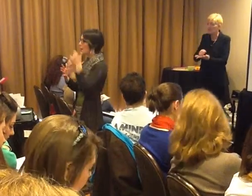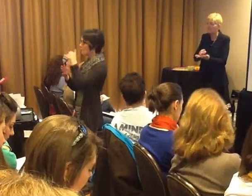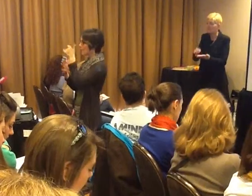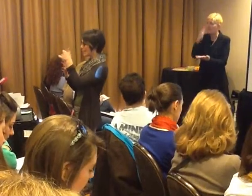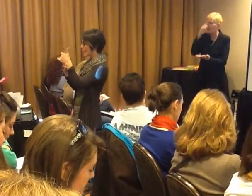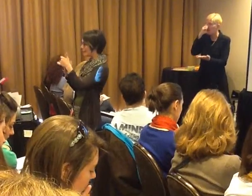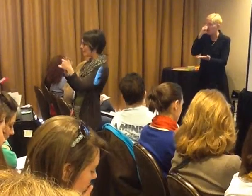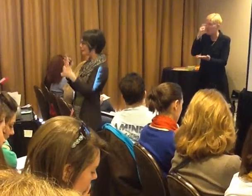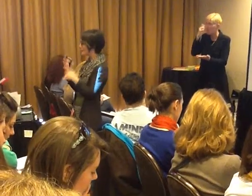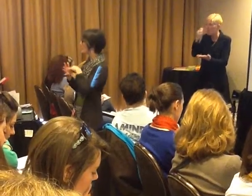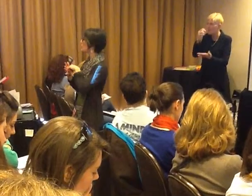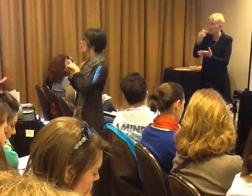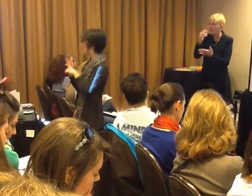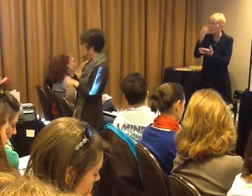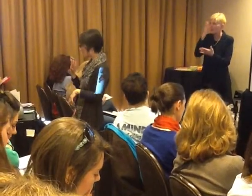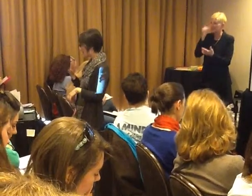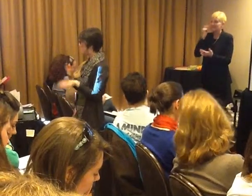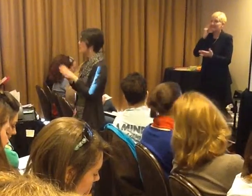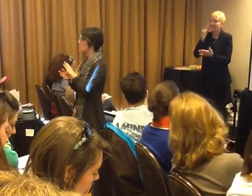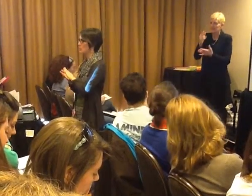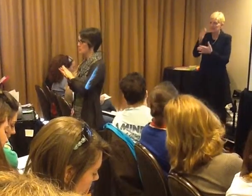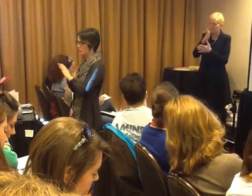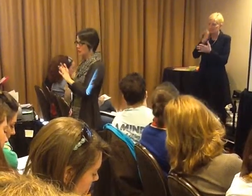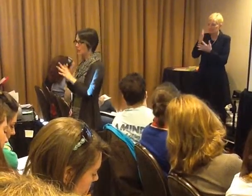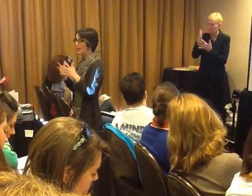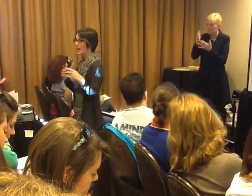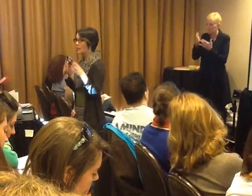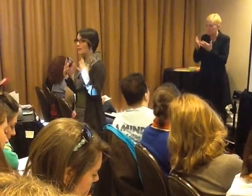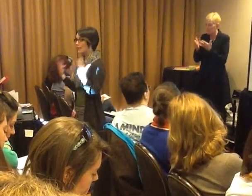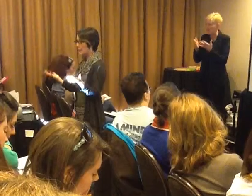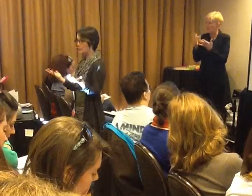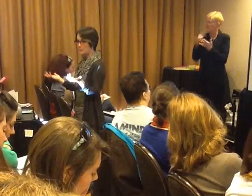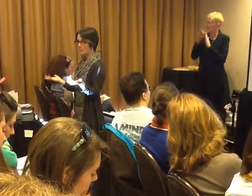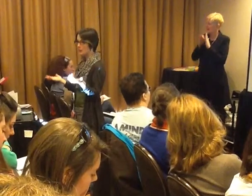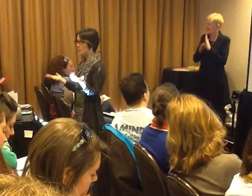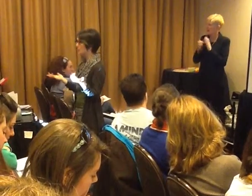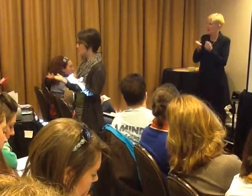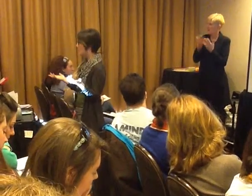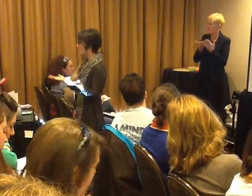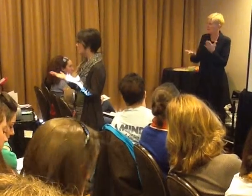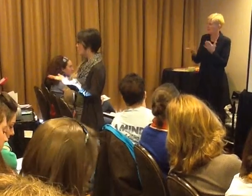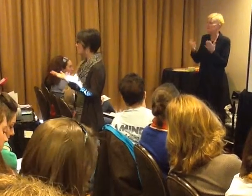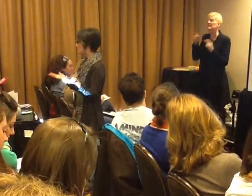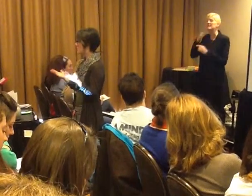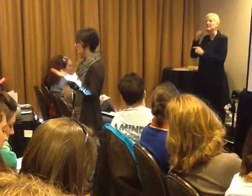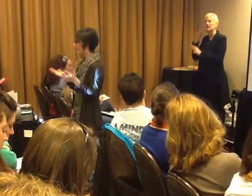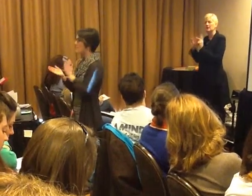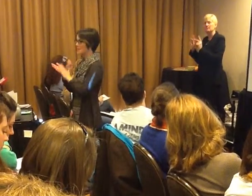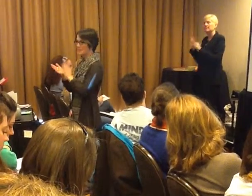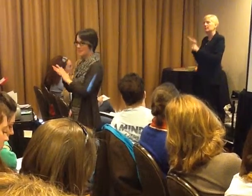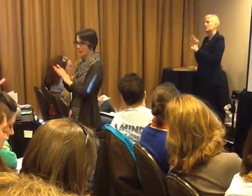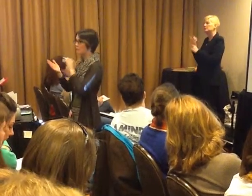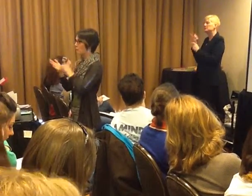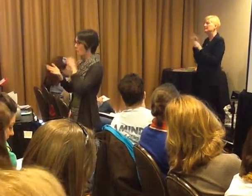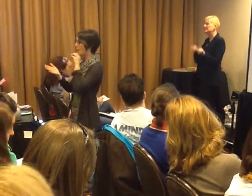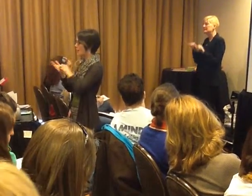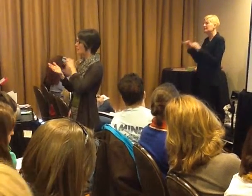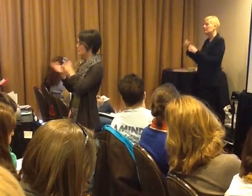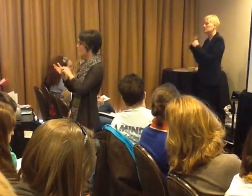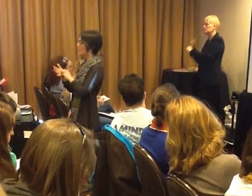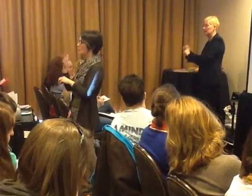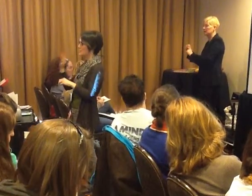to maintain that list and know how many things they were supposed to do. Hearing people use similar strategies to that, but this, like